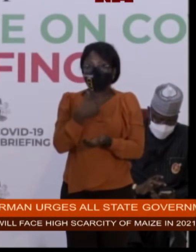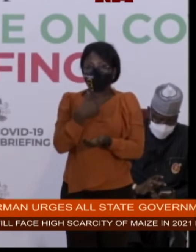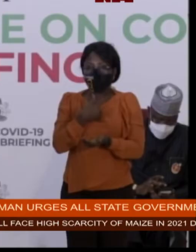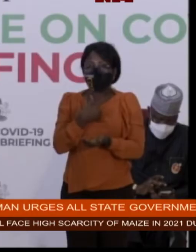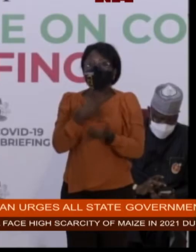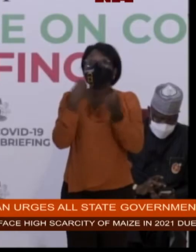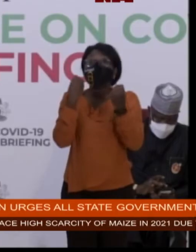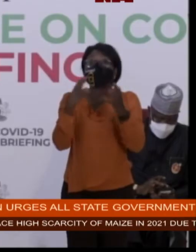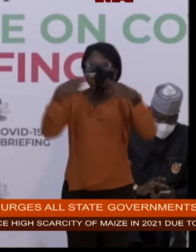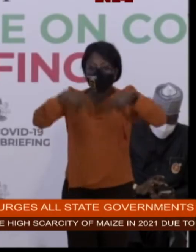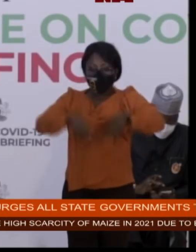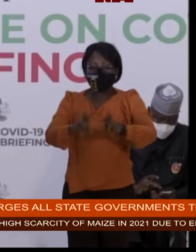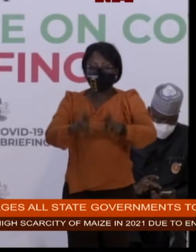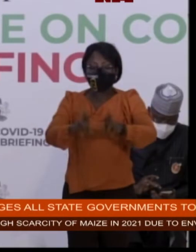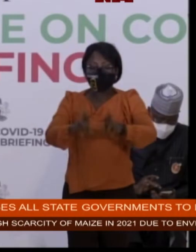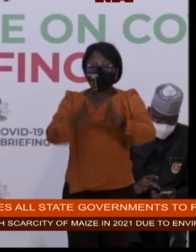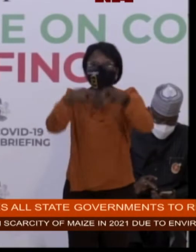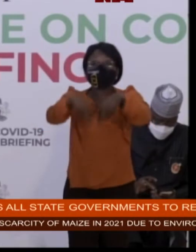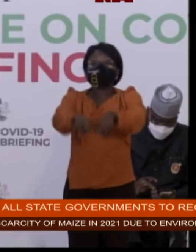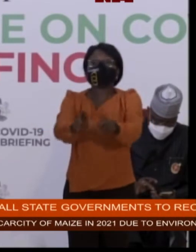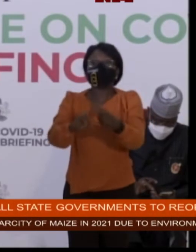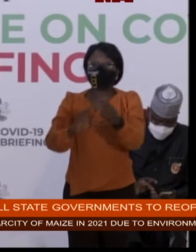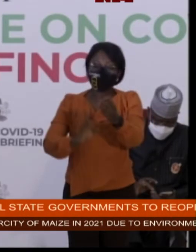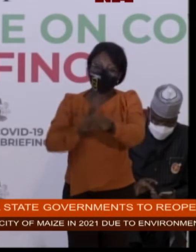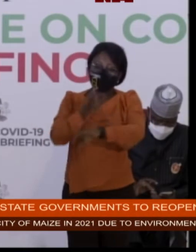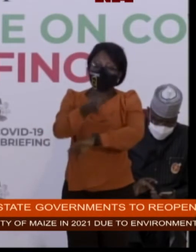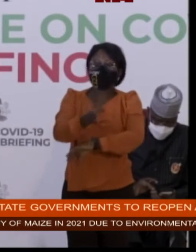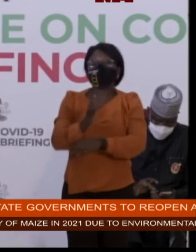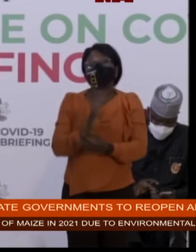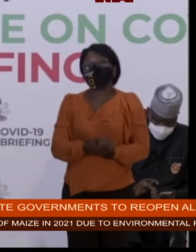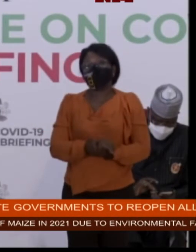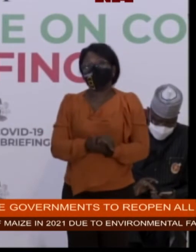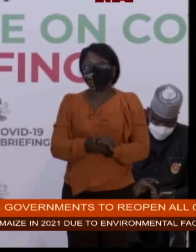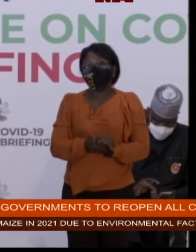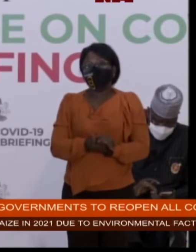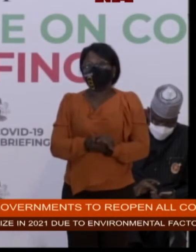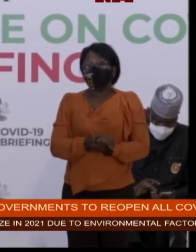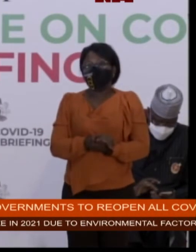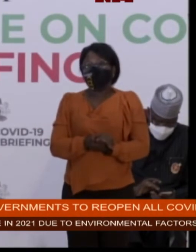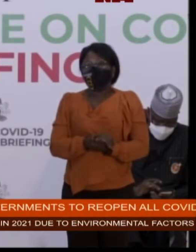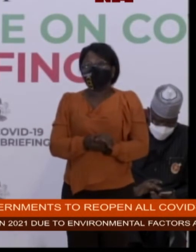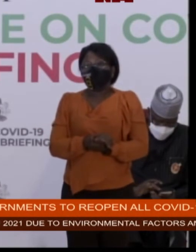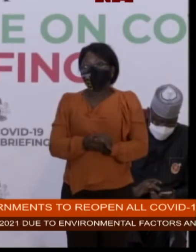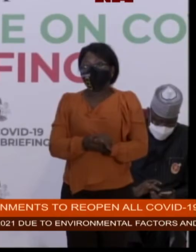we still have many rivers to cross, you know, so to speak.